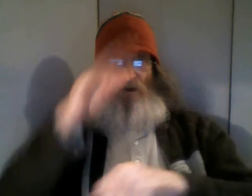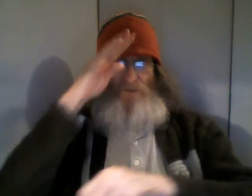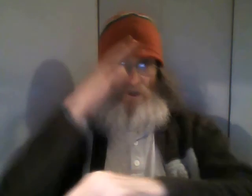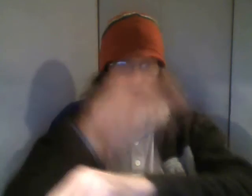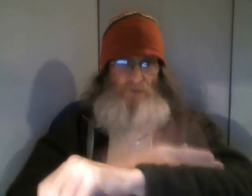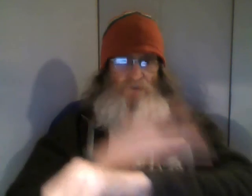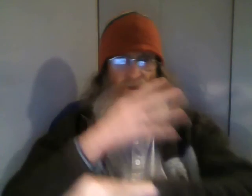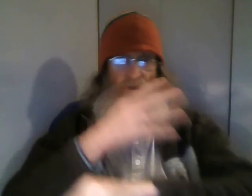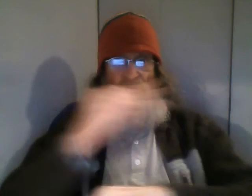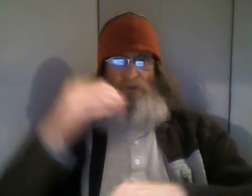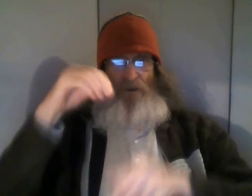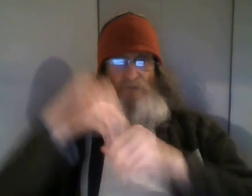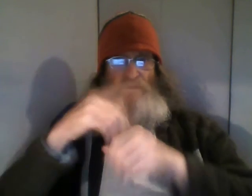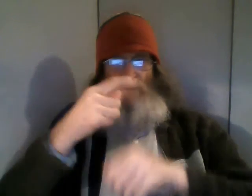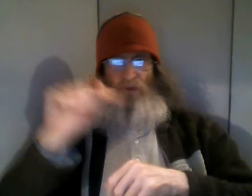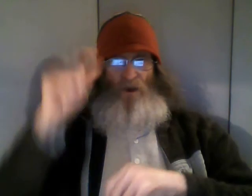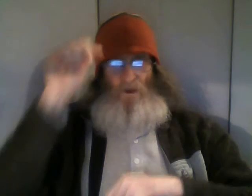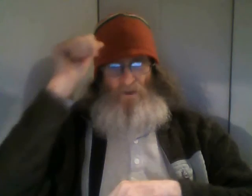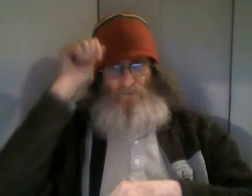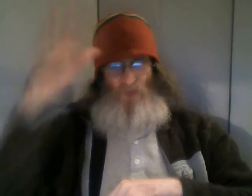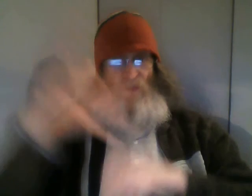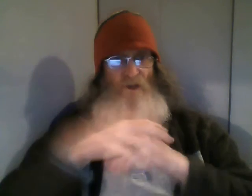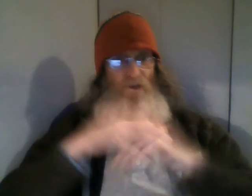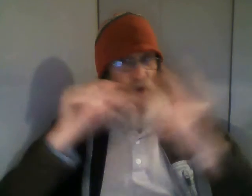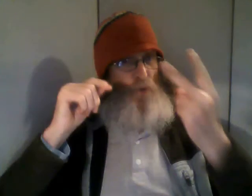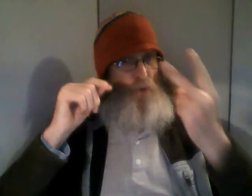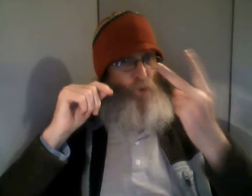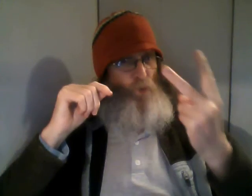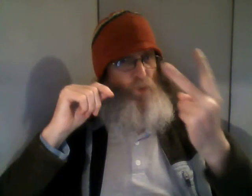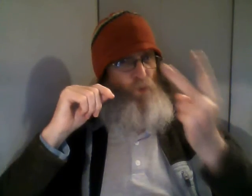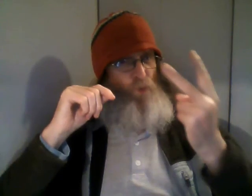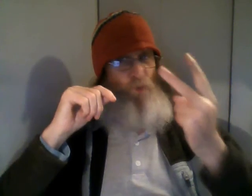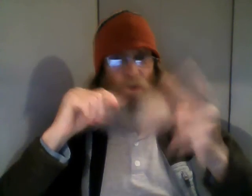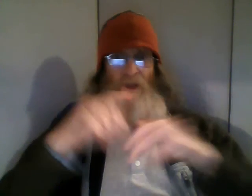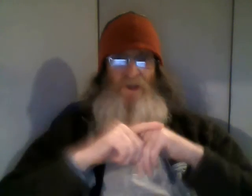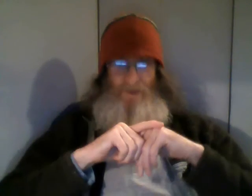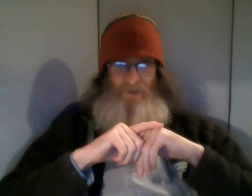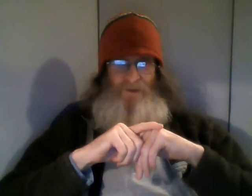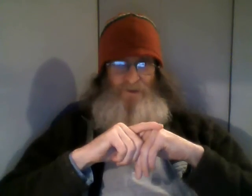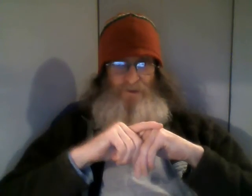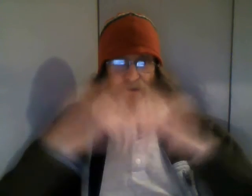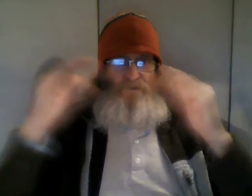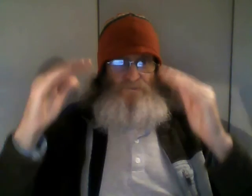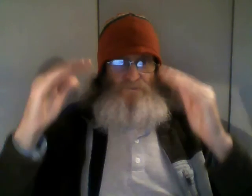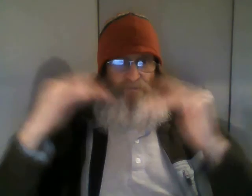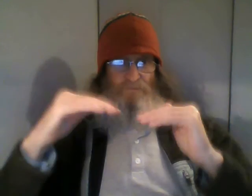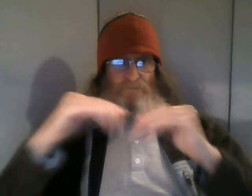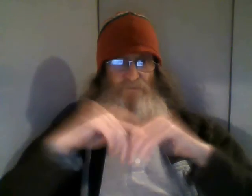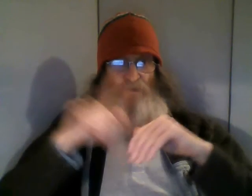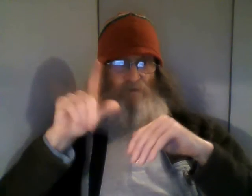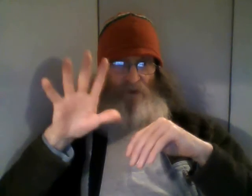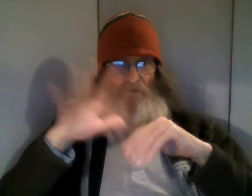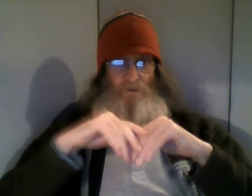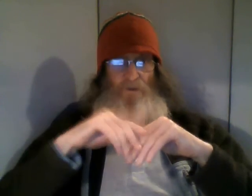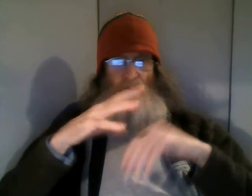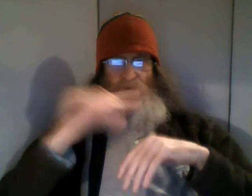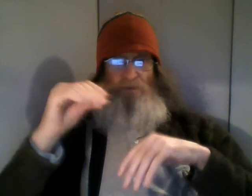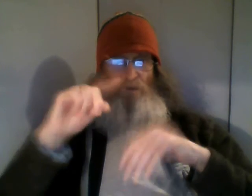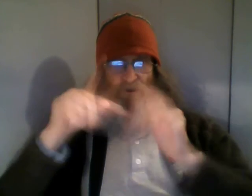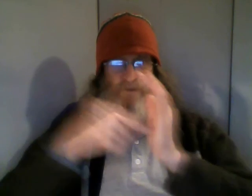at info@abtn.ca or call us toll free. We respond to your concerns and further information on the CBSC and the broadcaster